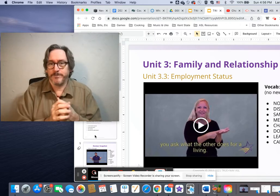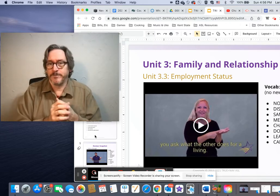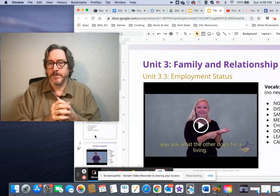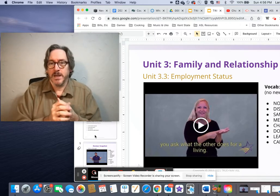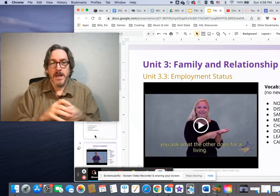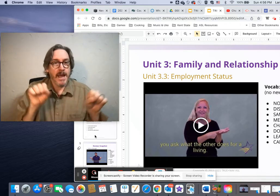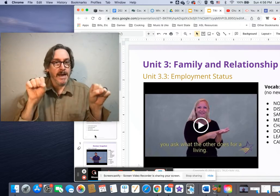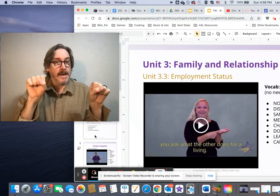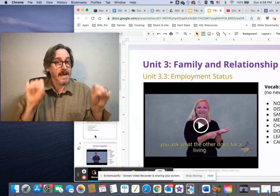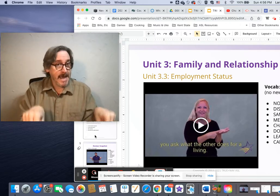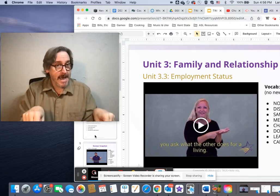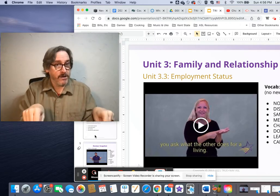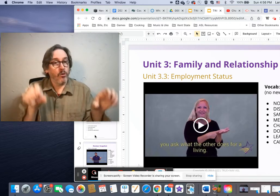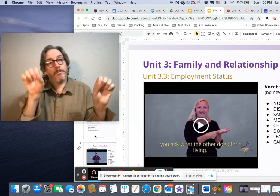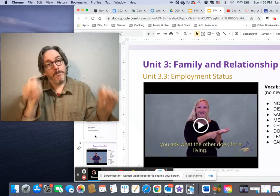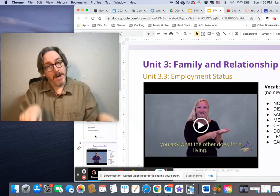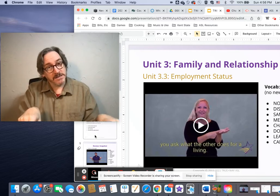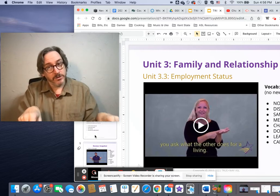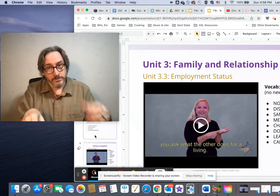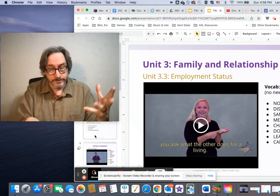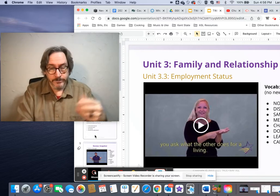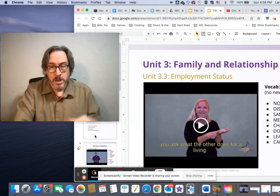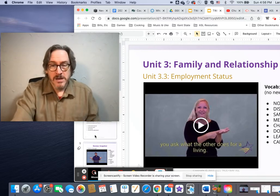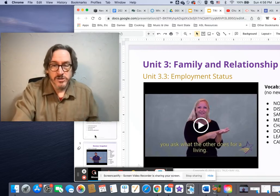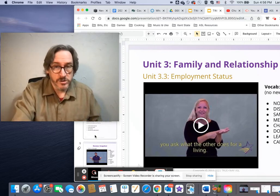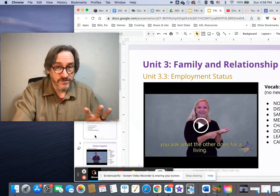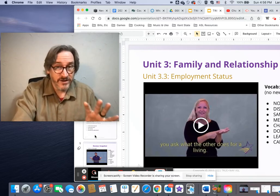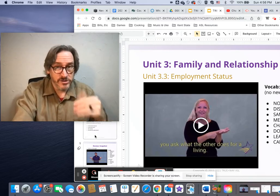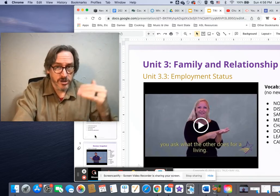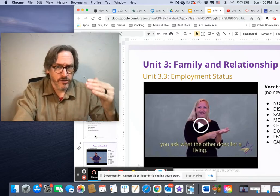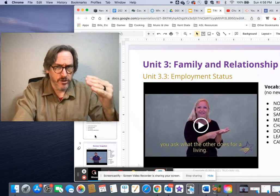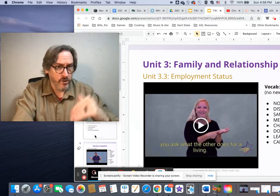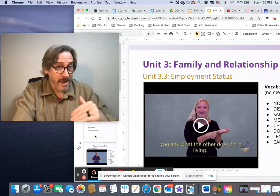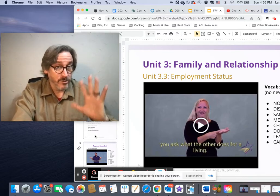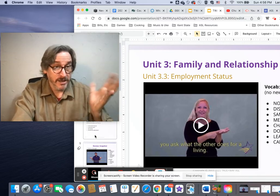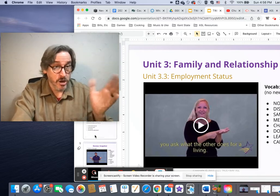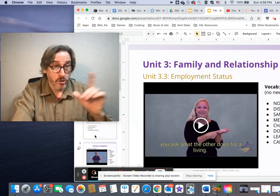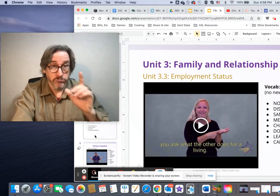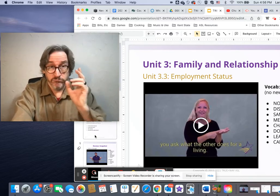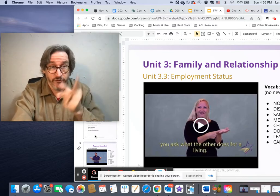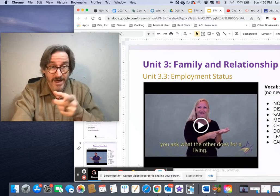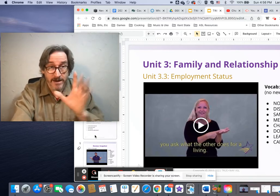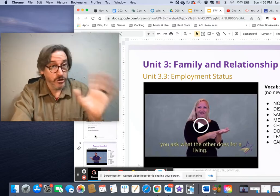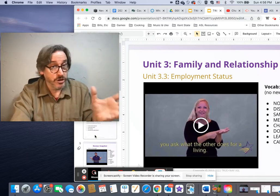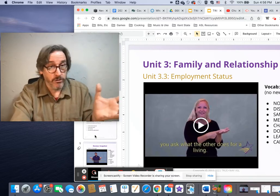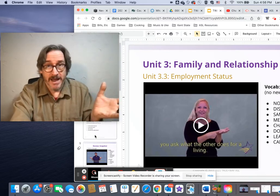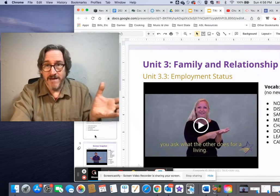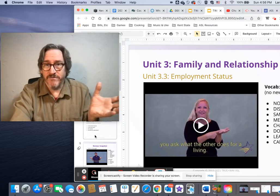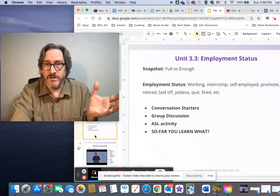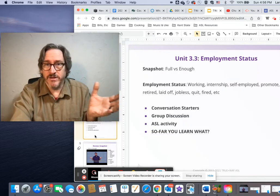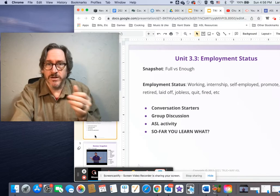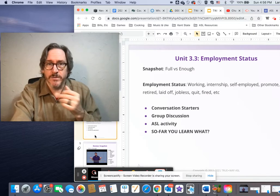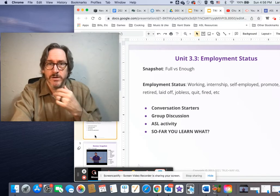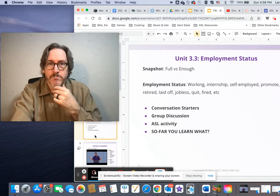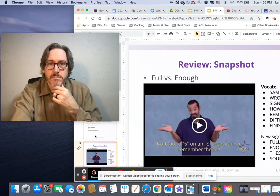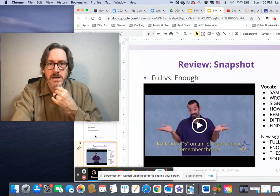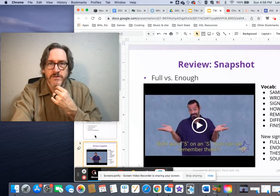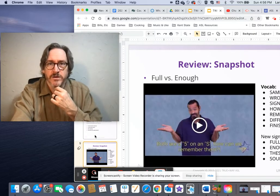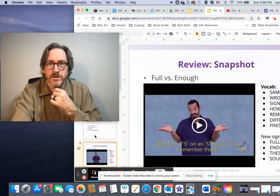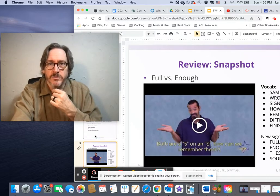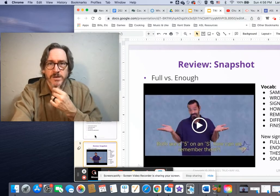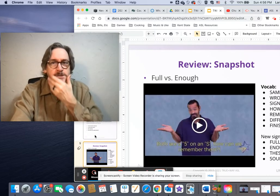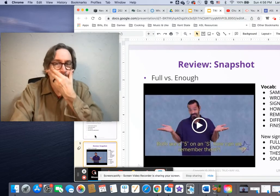right? And can or possible. So those are videos or the vocab you need to know. For that, you should already have them. We've done them in